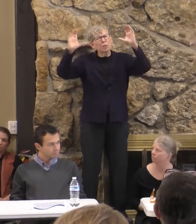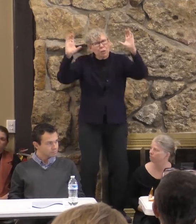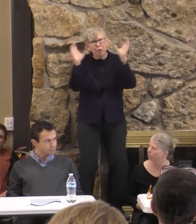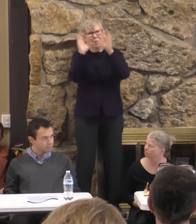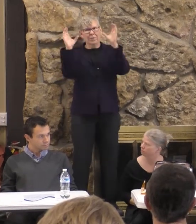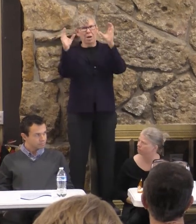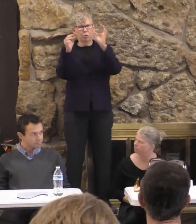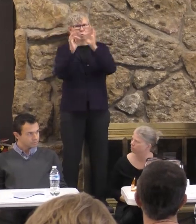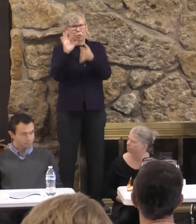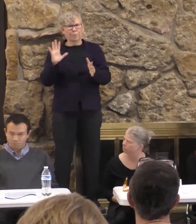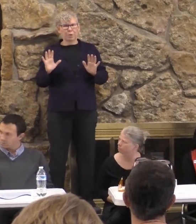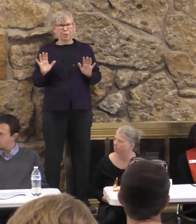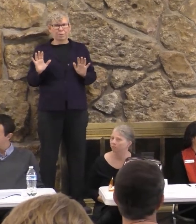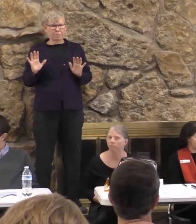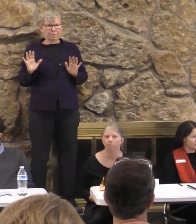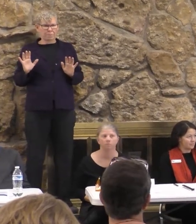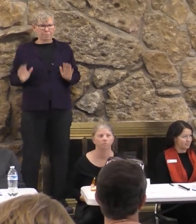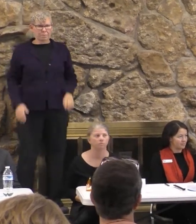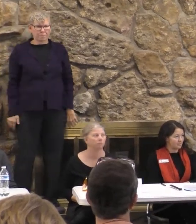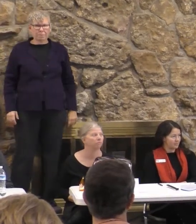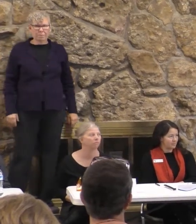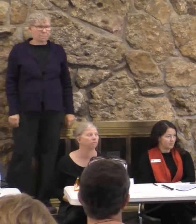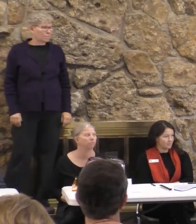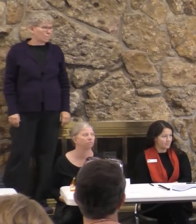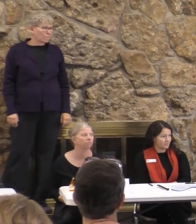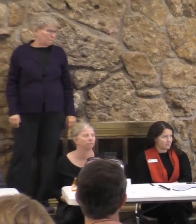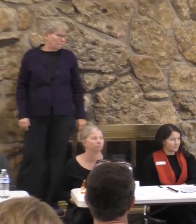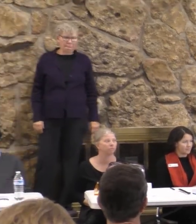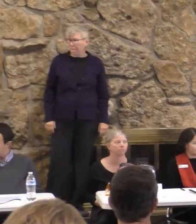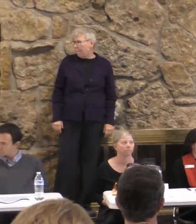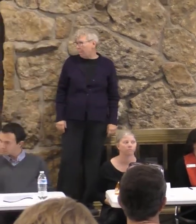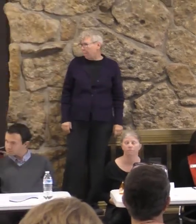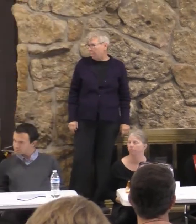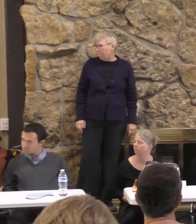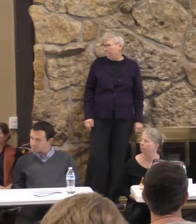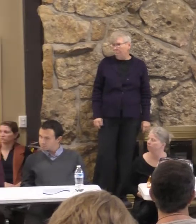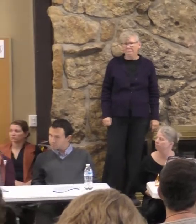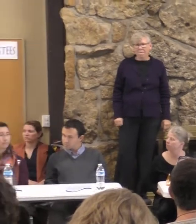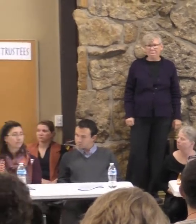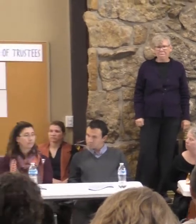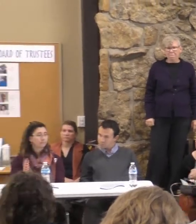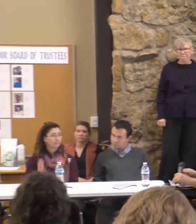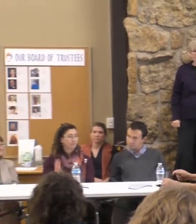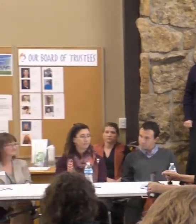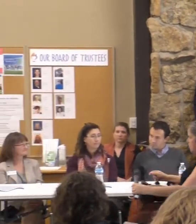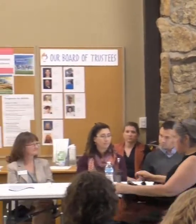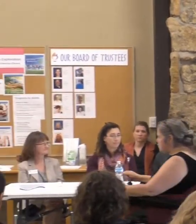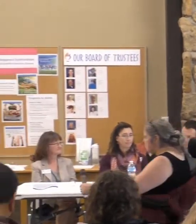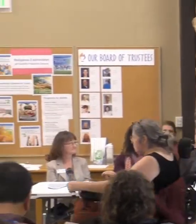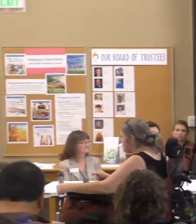Patrick, I'm going to ask you to chime in, and then I have another question for you and Candace.